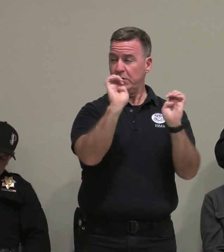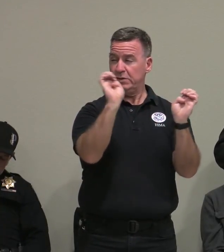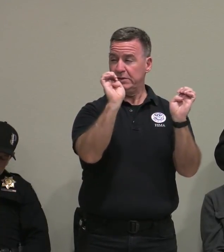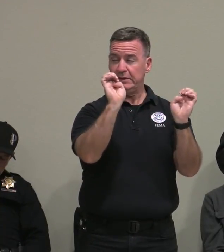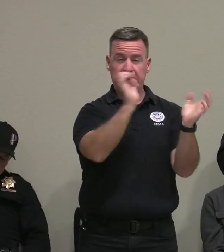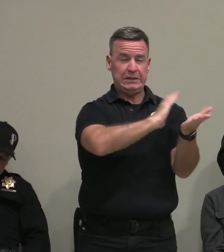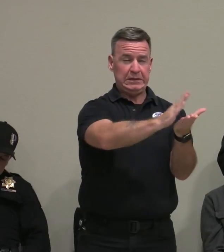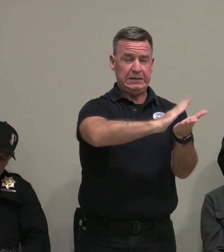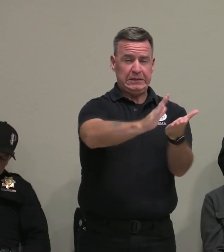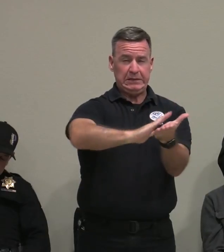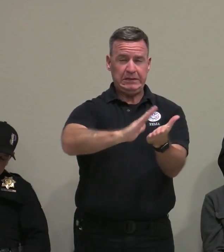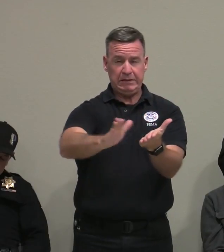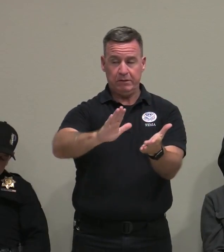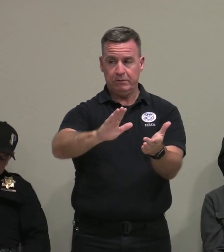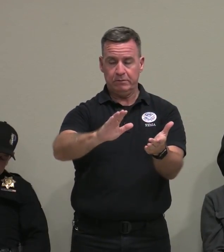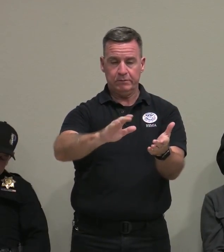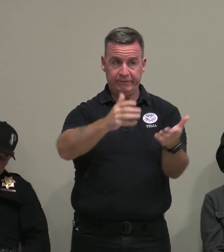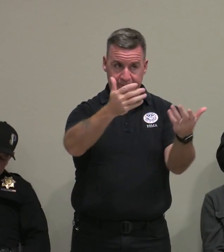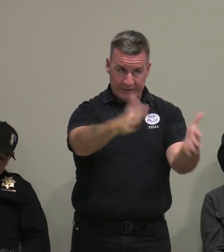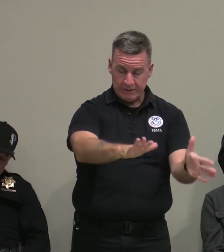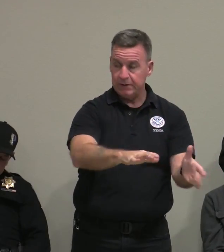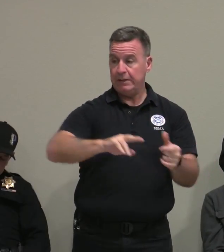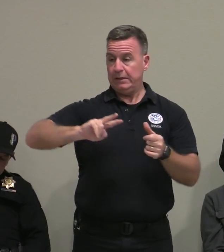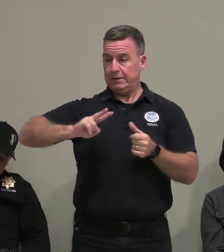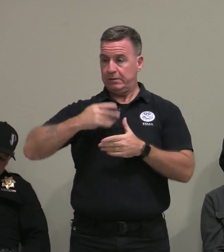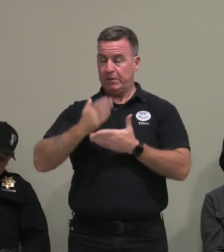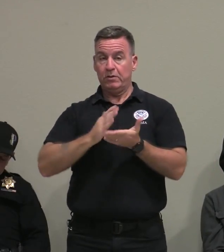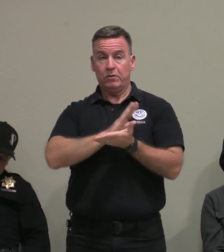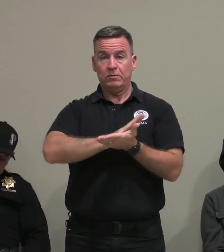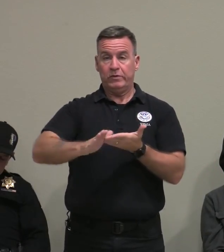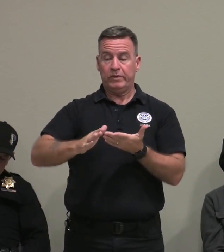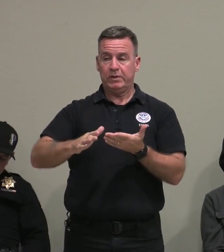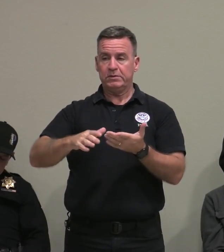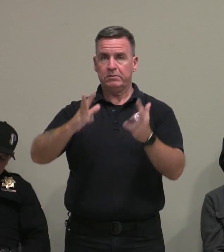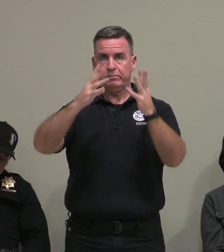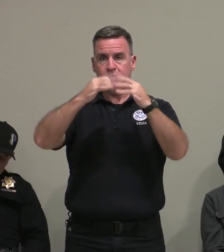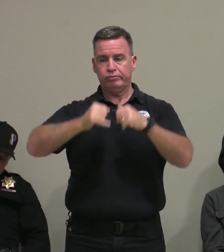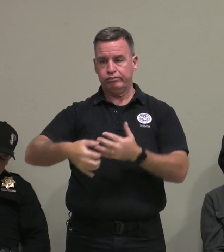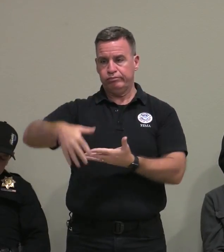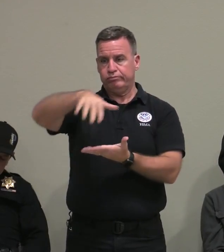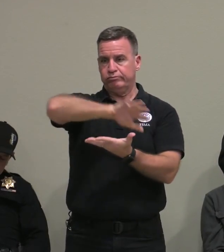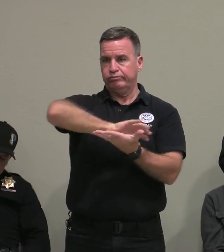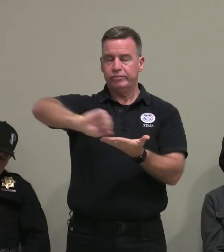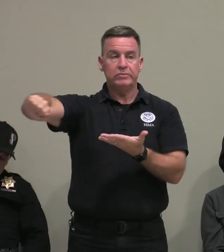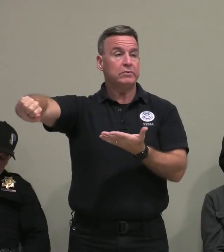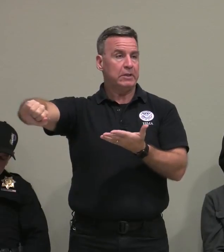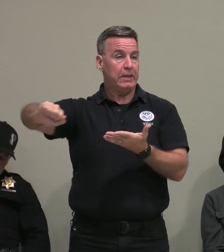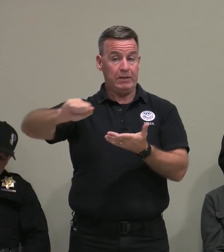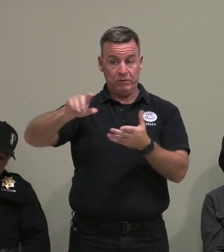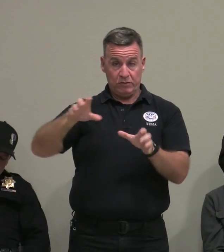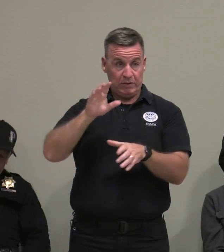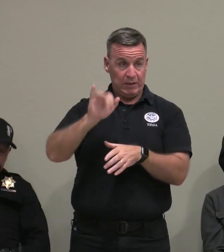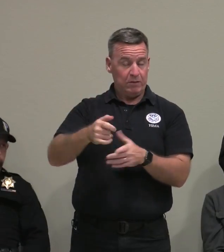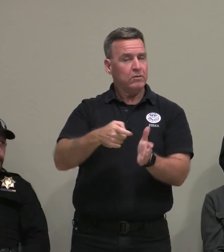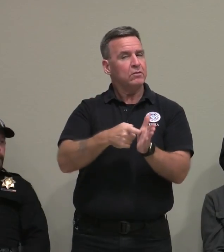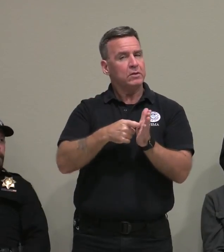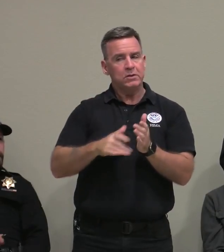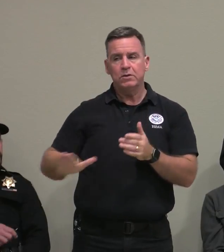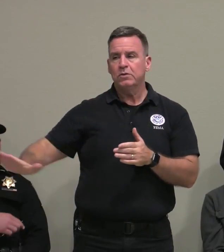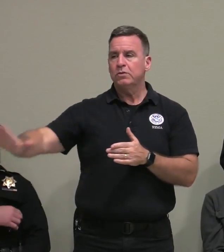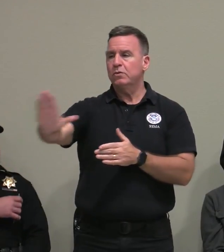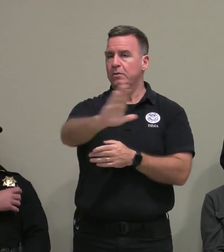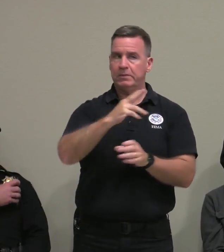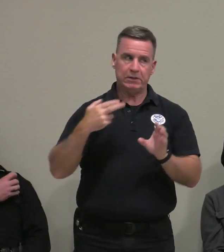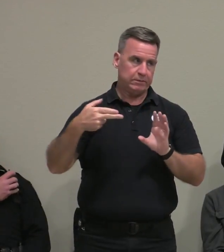clear the lot. The second phase is actually removing the debris. And to actually remove the debris, it requires your